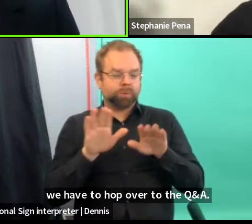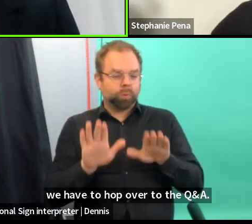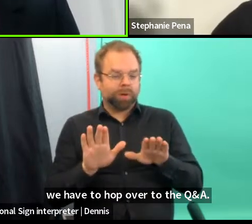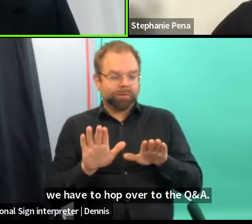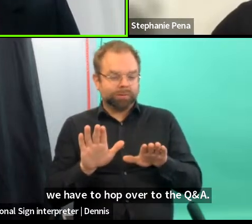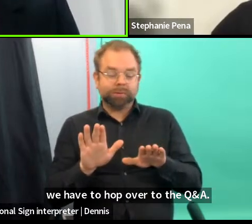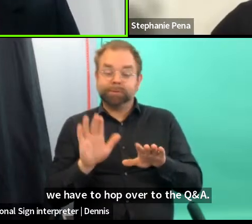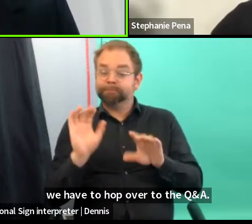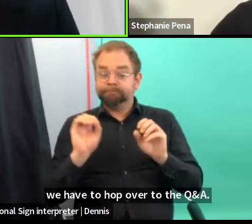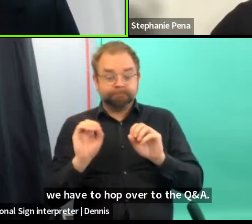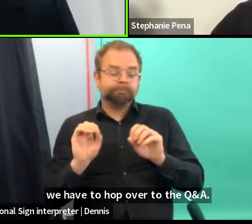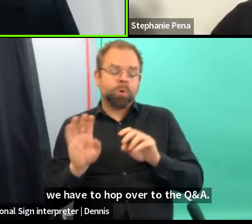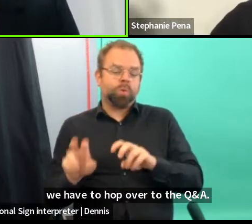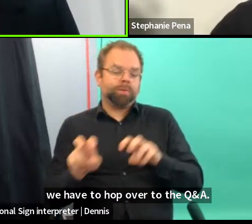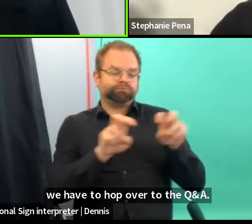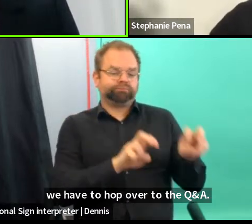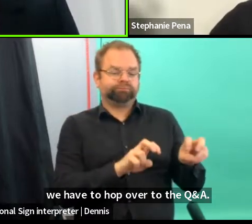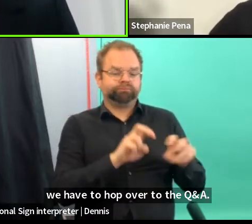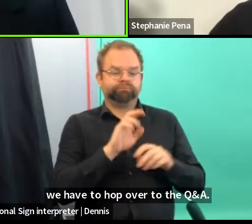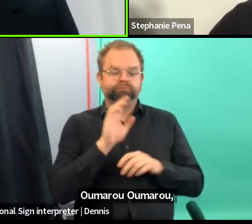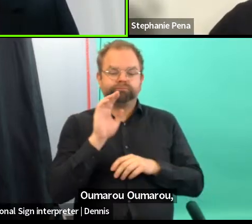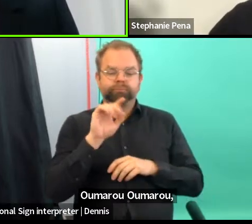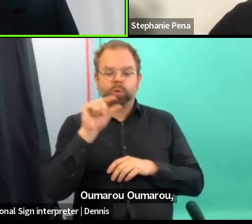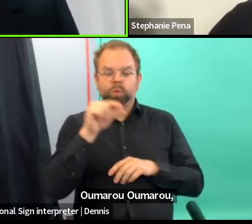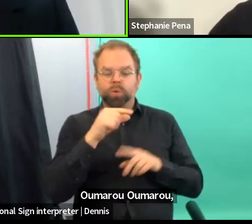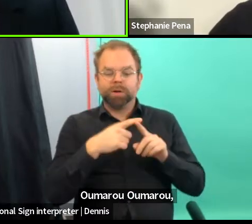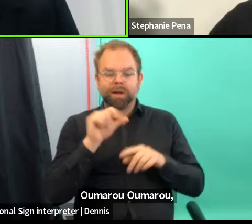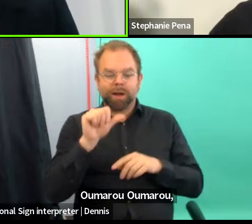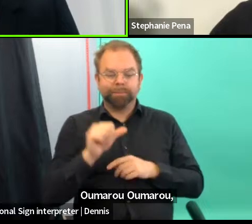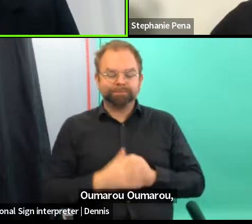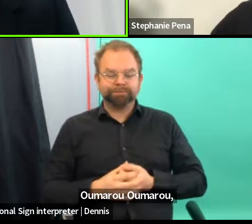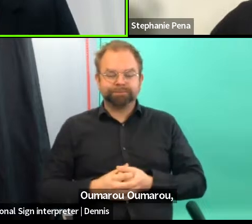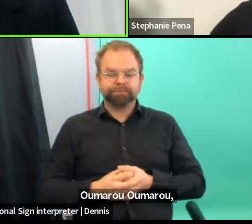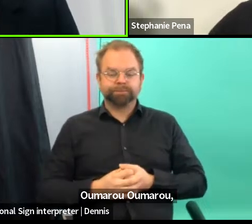He's probably having technical problems.